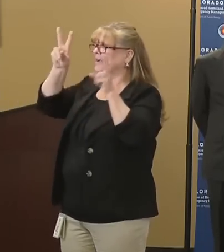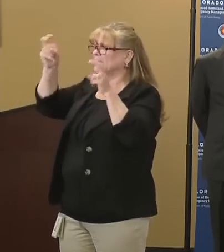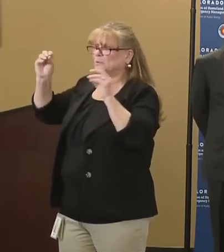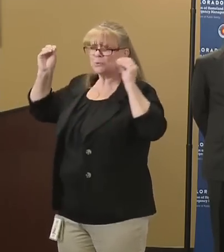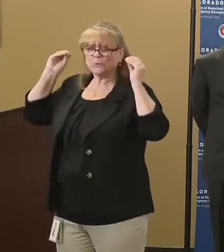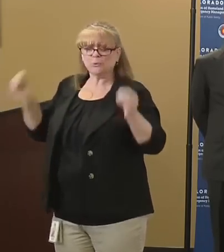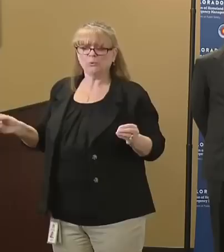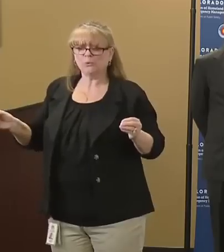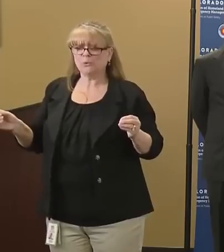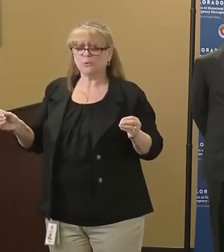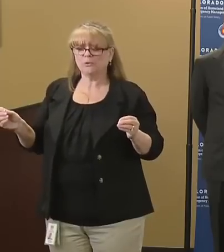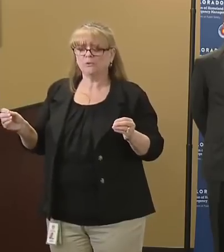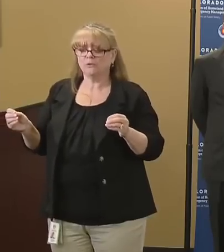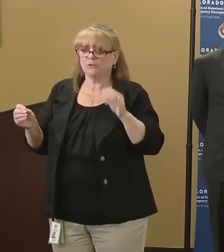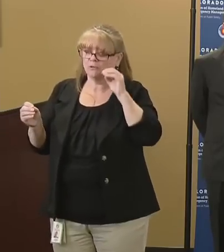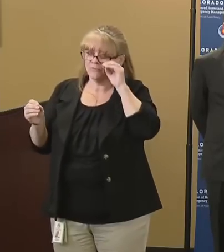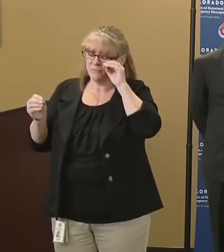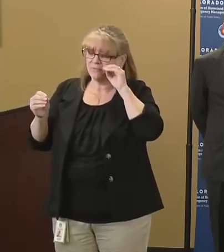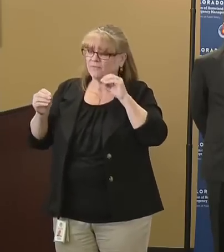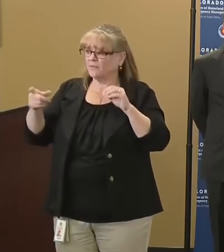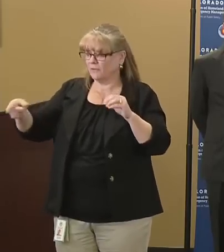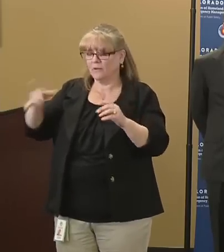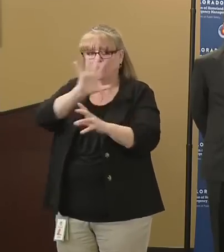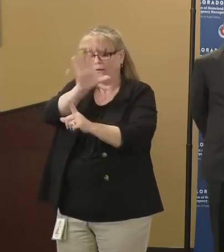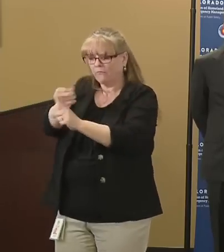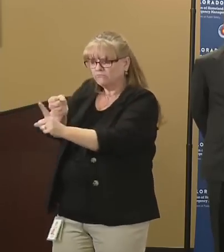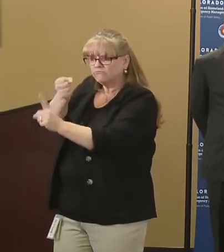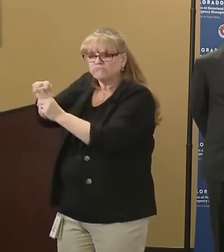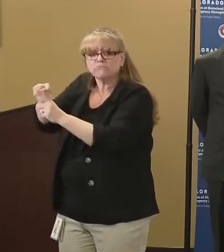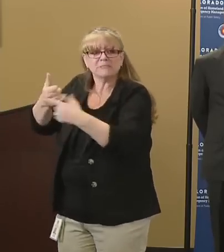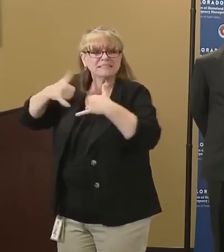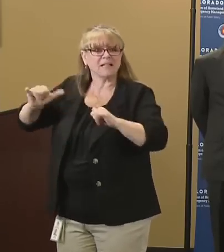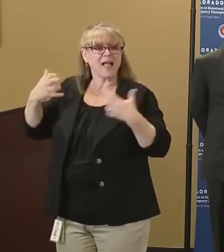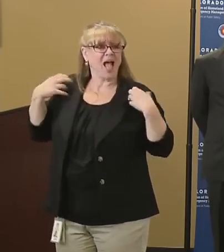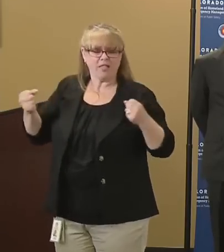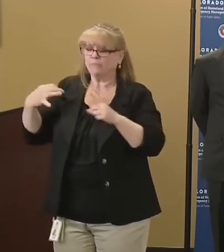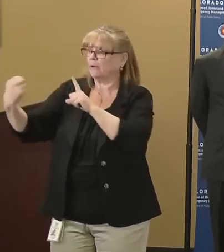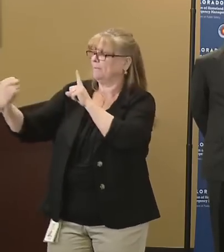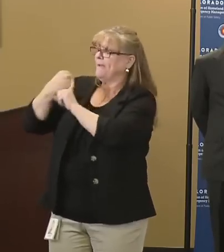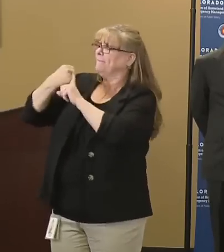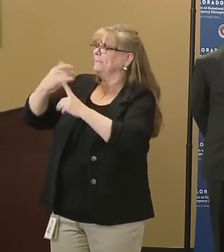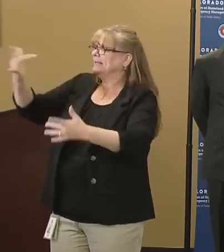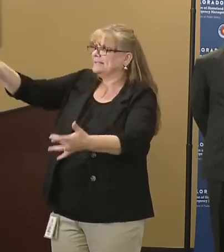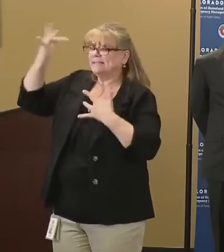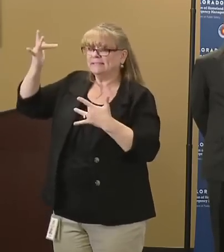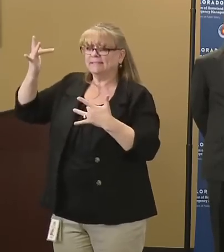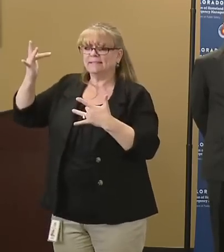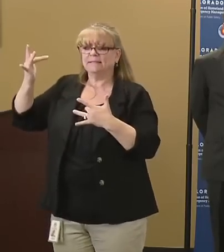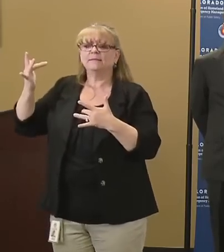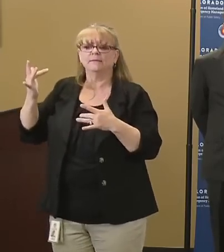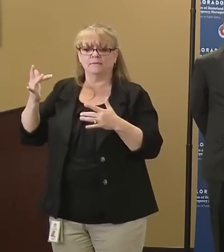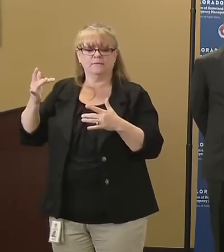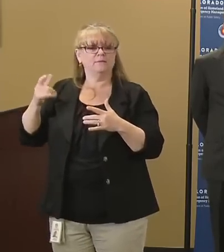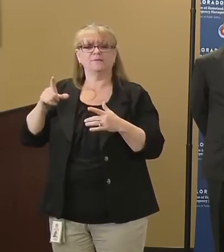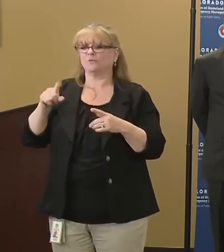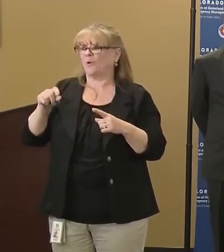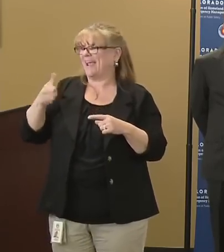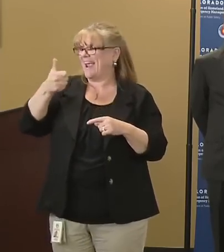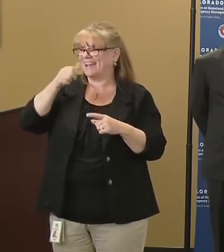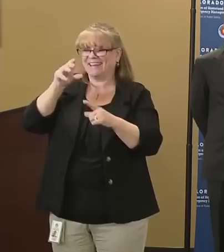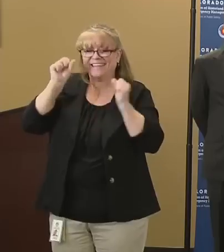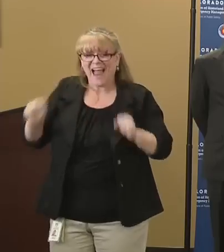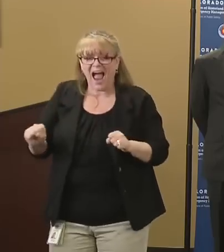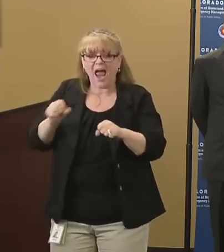with this coronavirus and become critically ill. This pandemic can affect anyone. I also want you to understand that